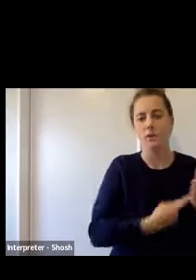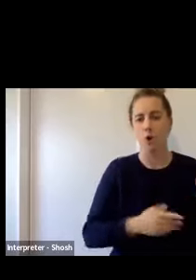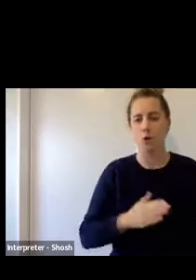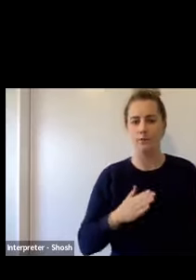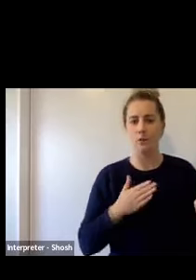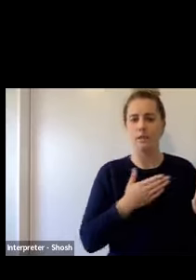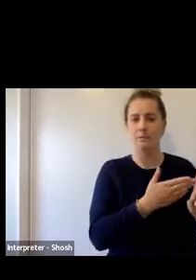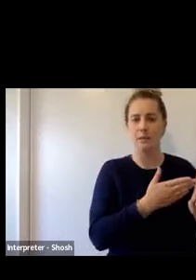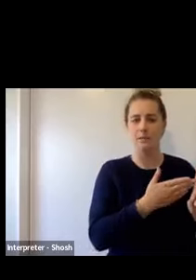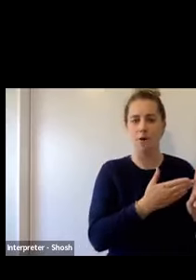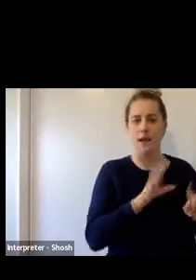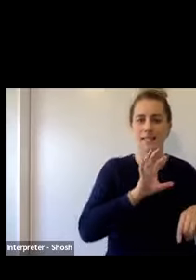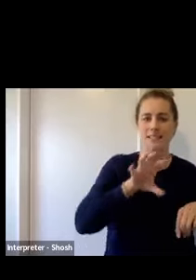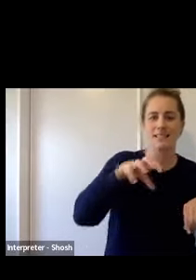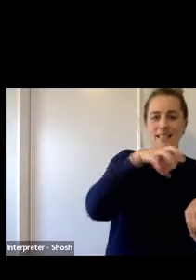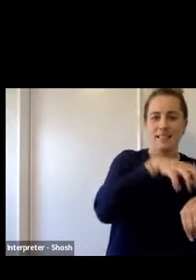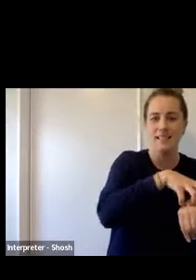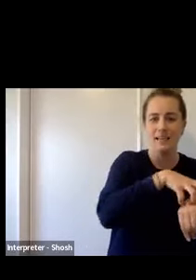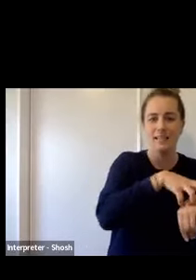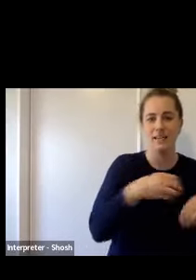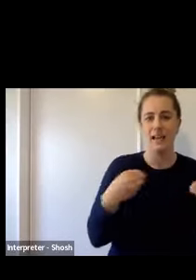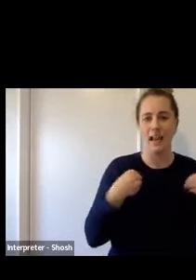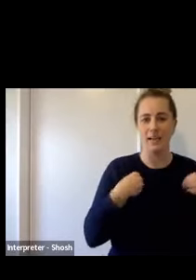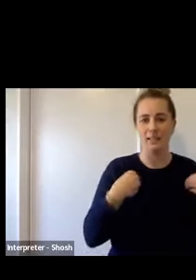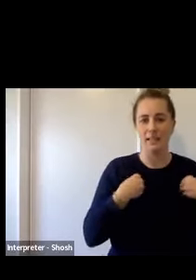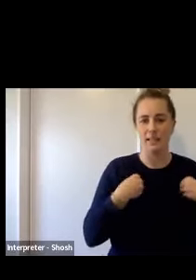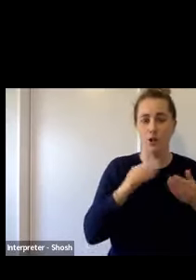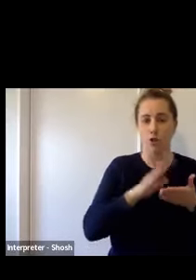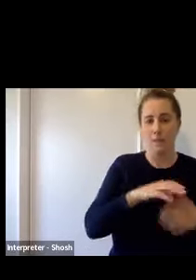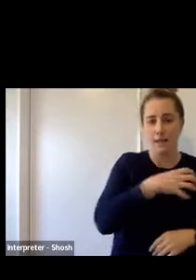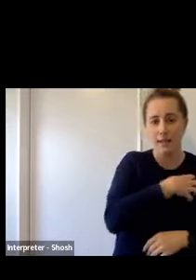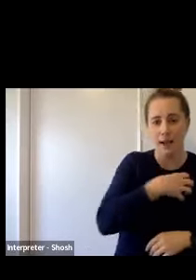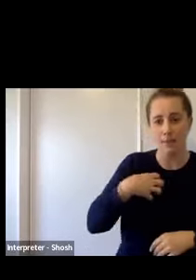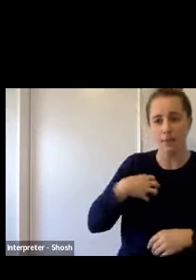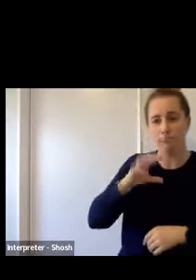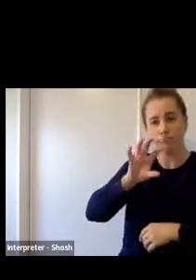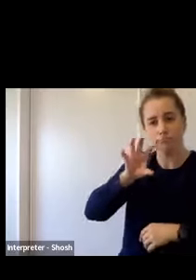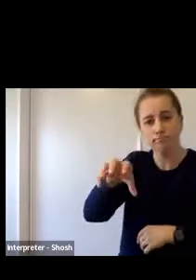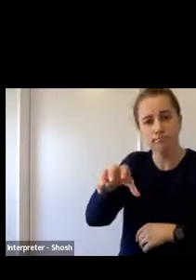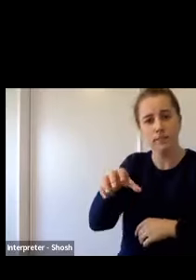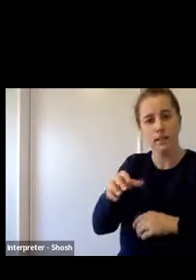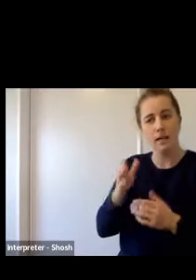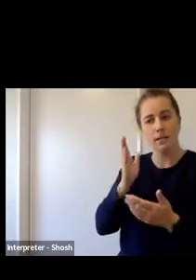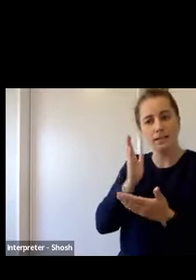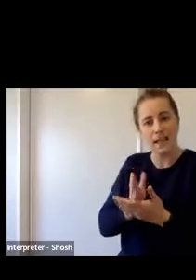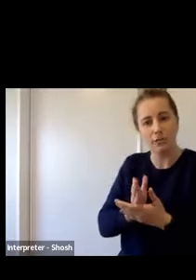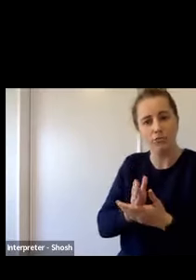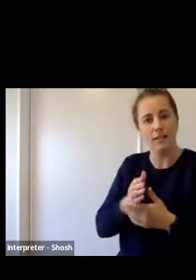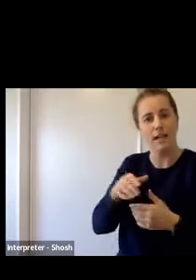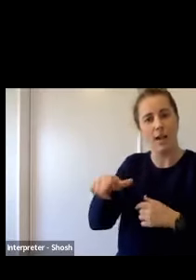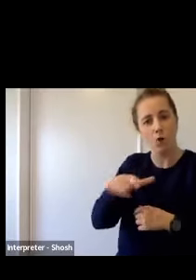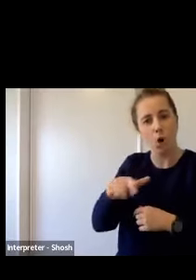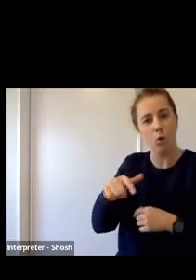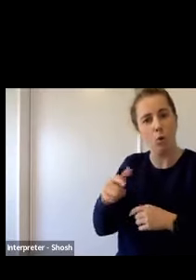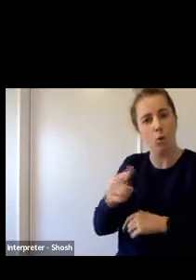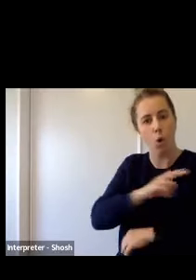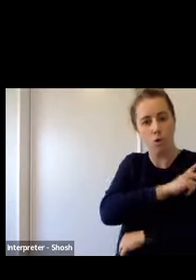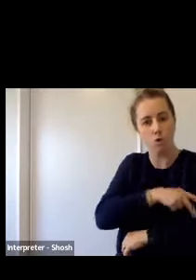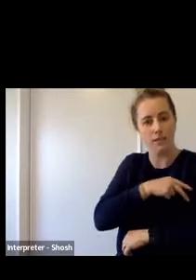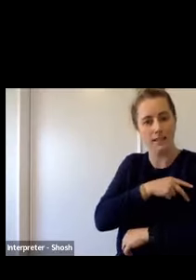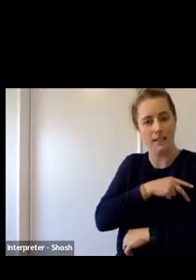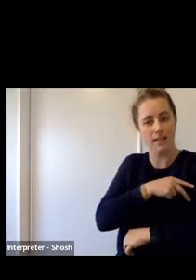entities, which include government departments, departmental agencies, statutory entities, and local authorities. In order